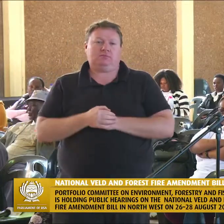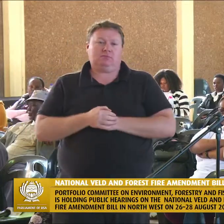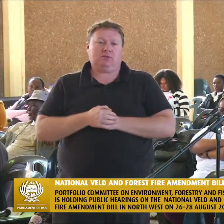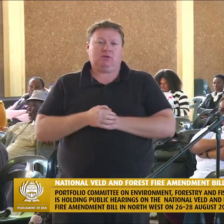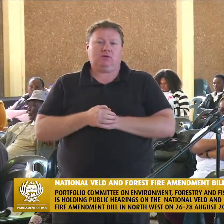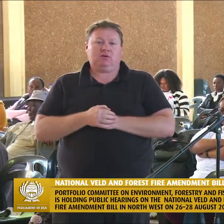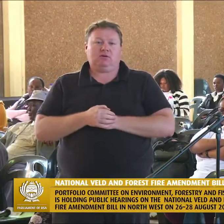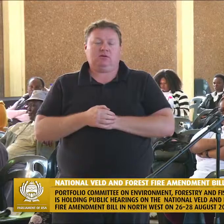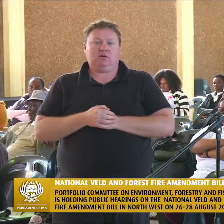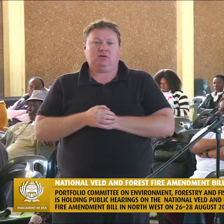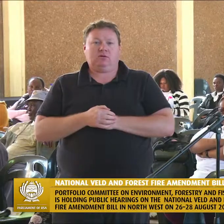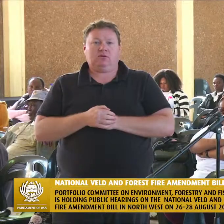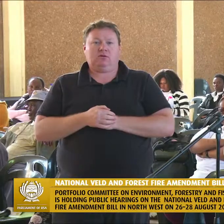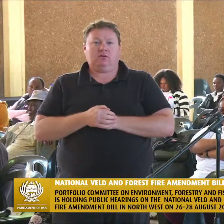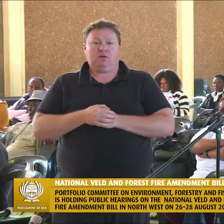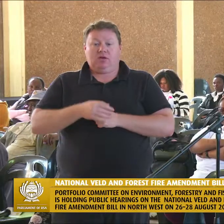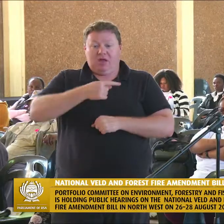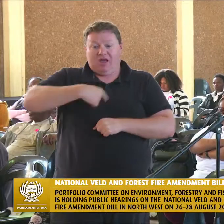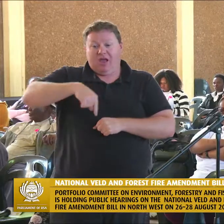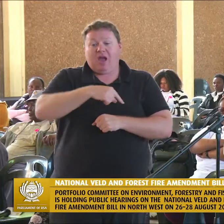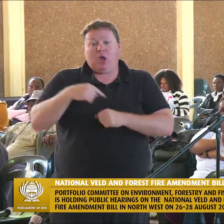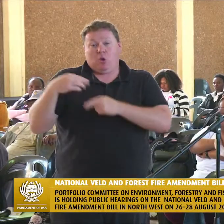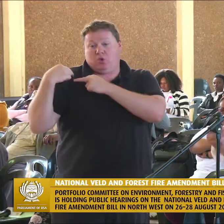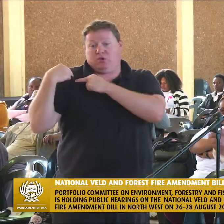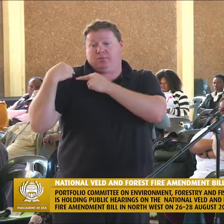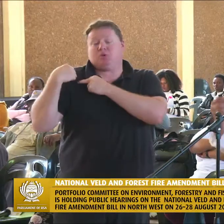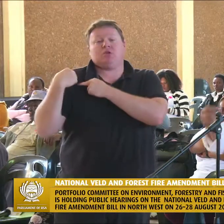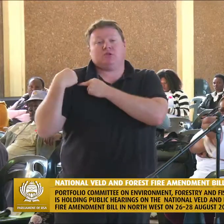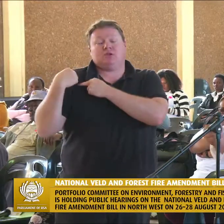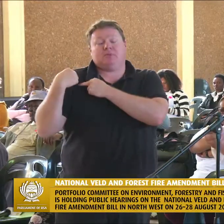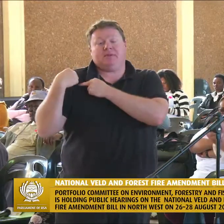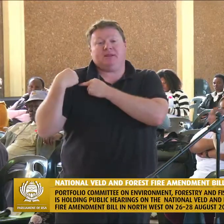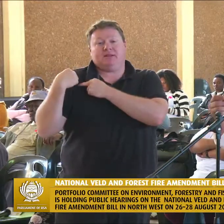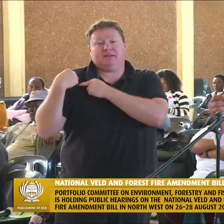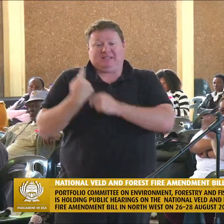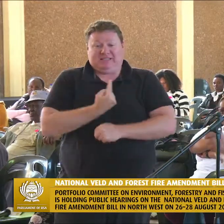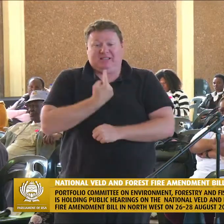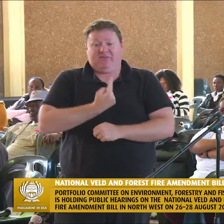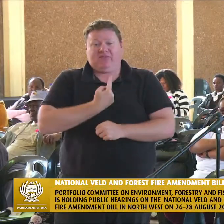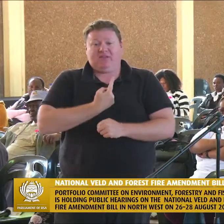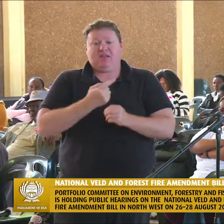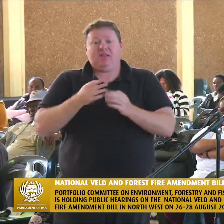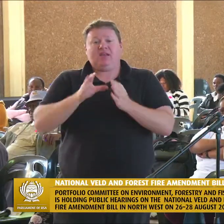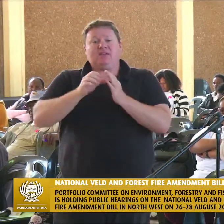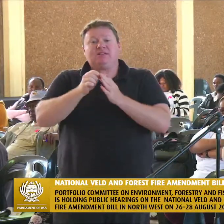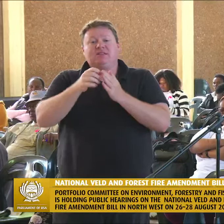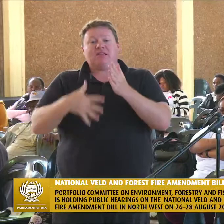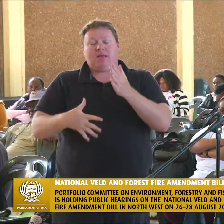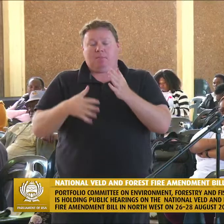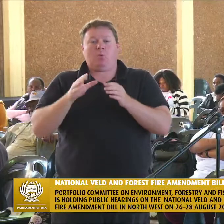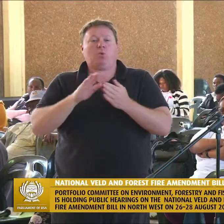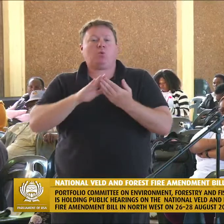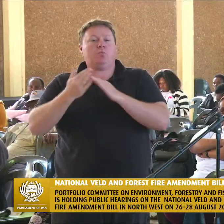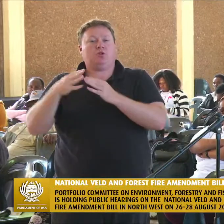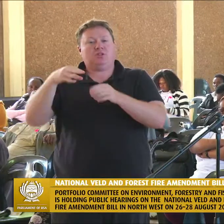it is not only our responsibility to do something for the disabled community